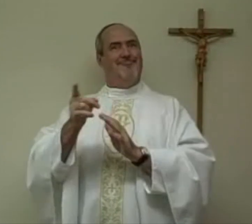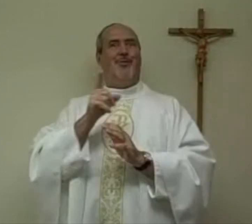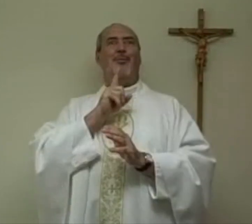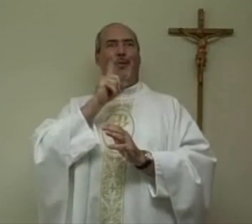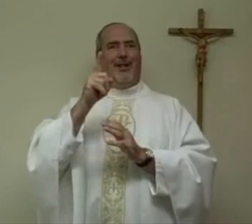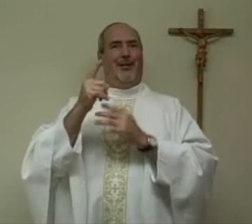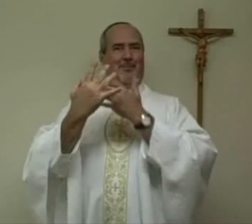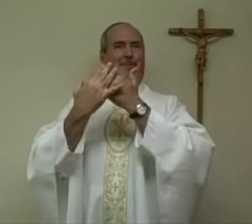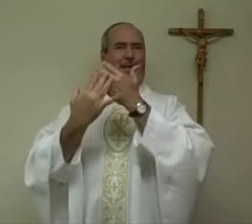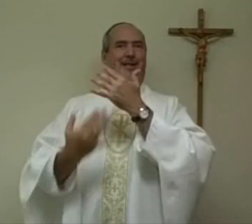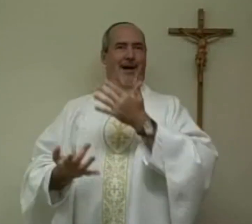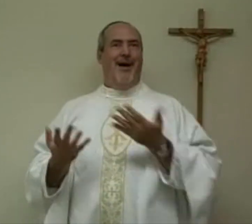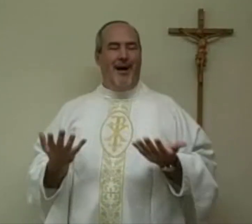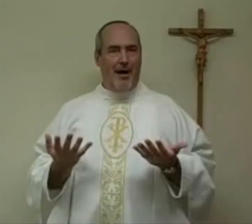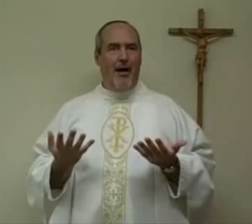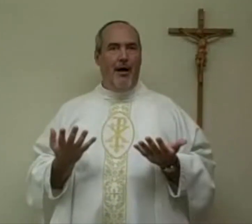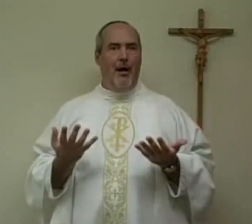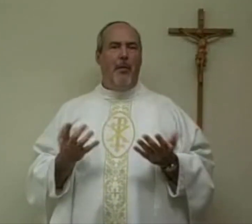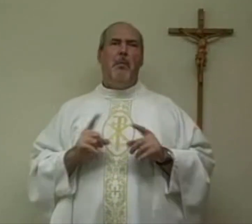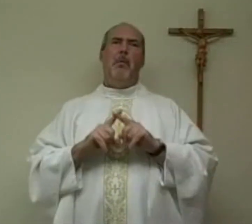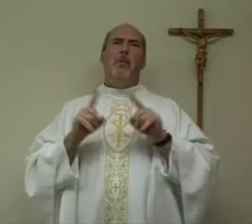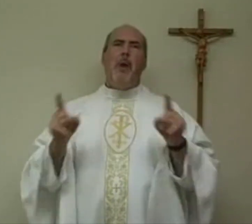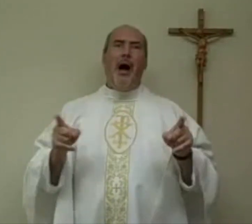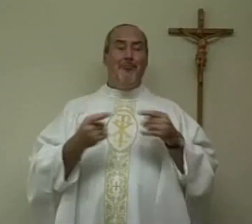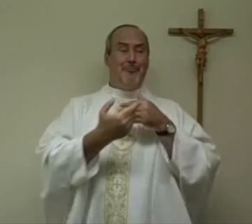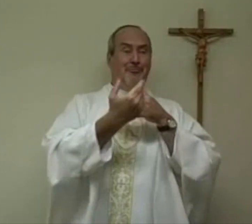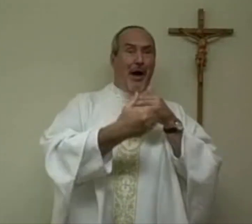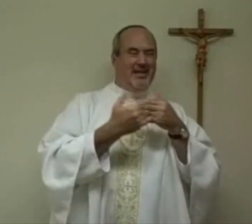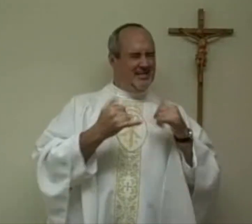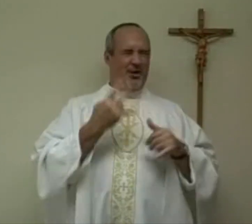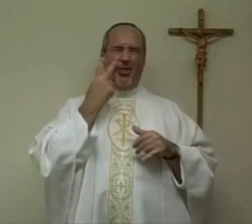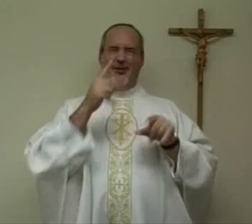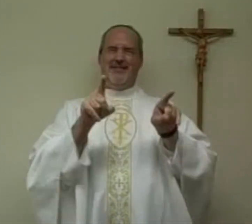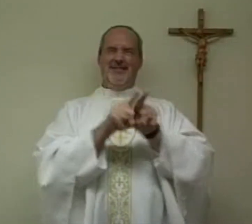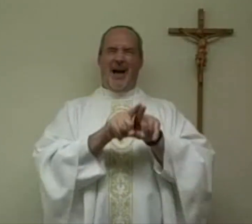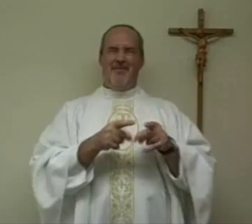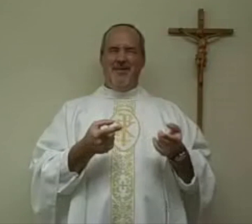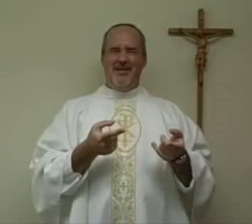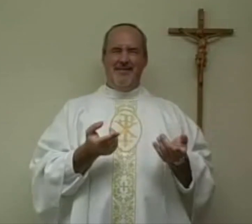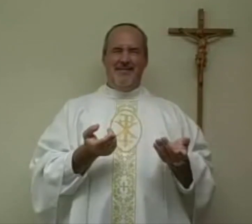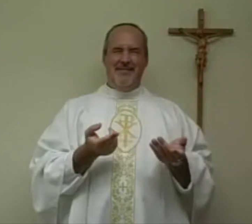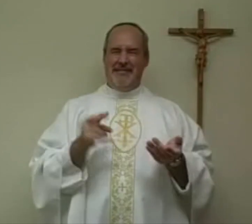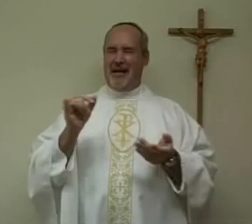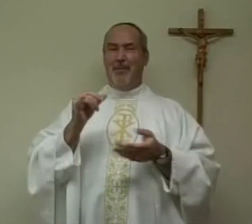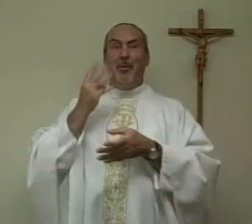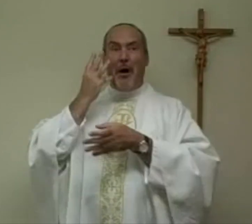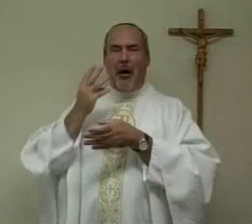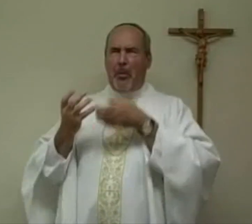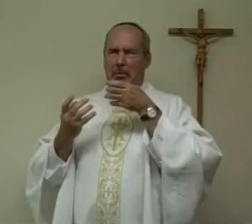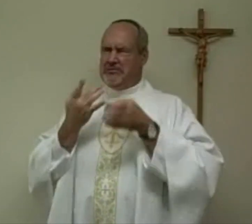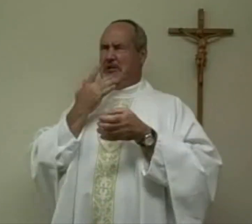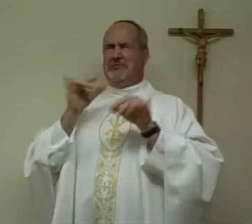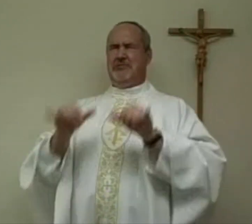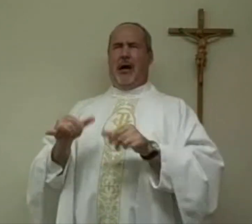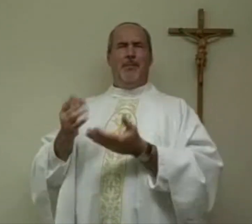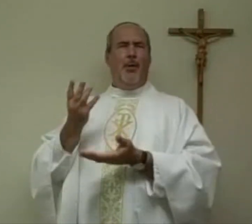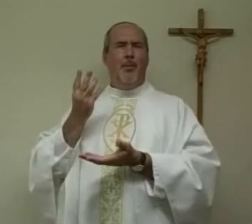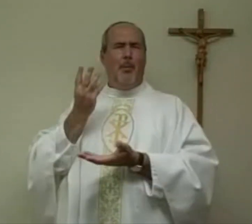becomes the blood of Jesus Christ. But the bread looks the same, the wine tastes just